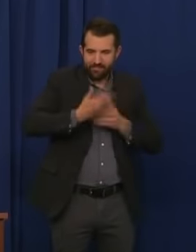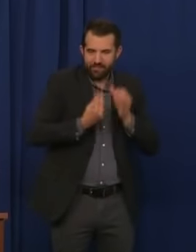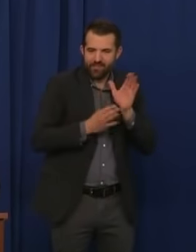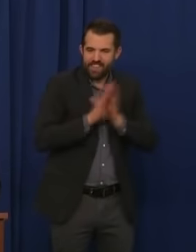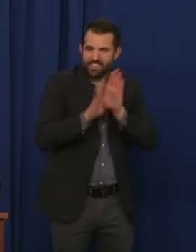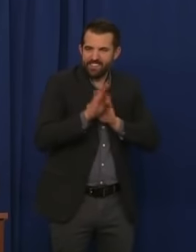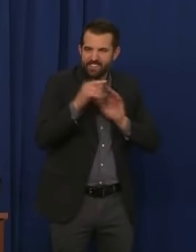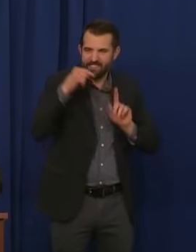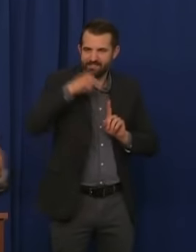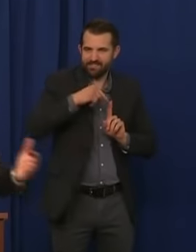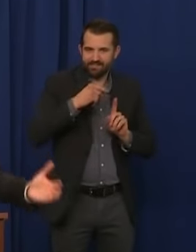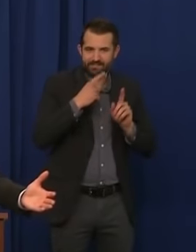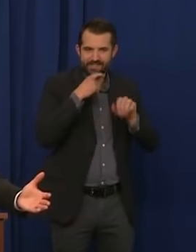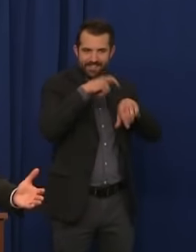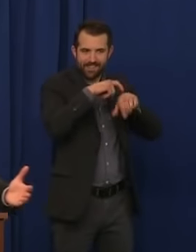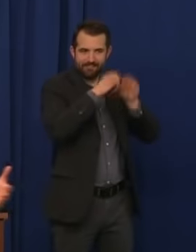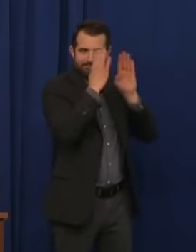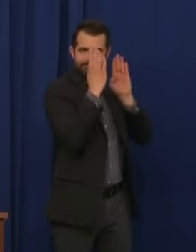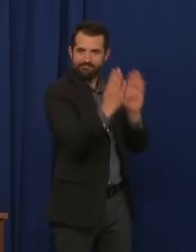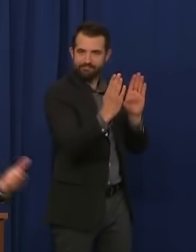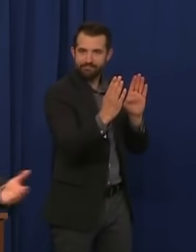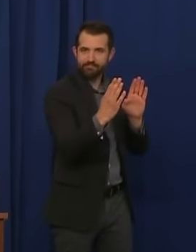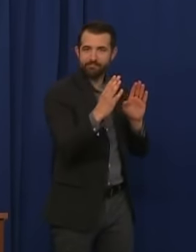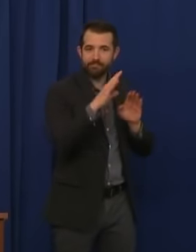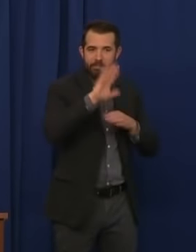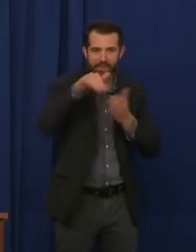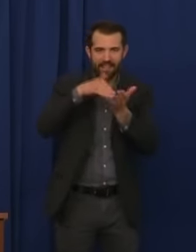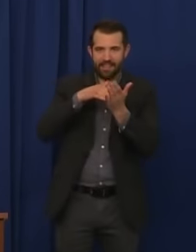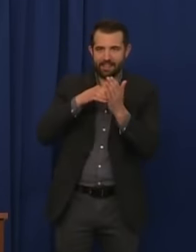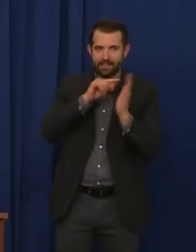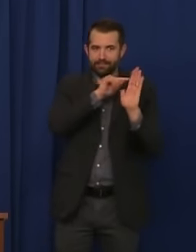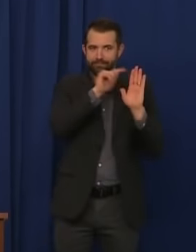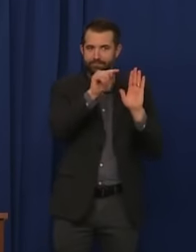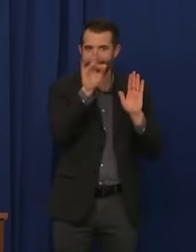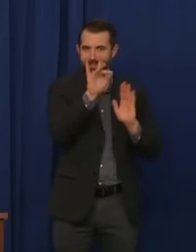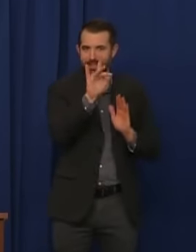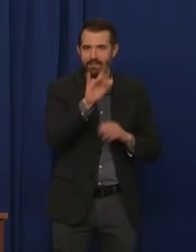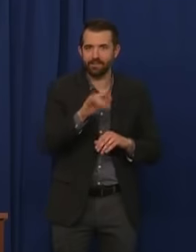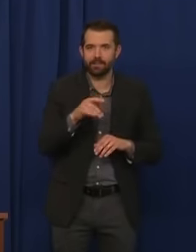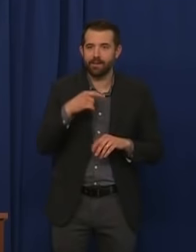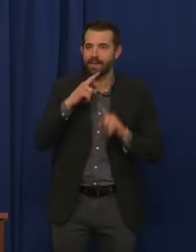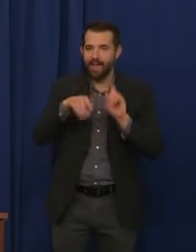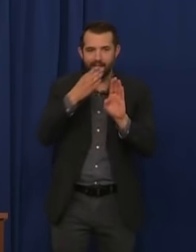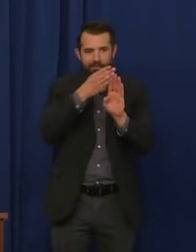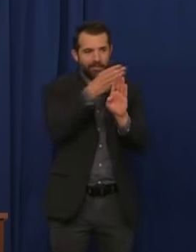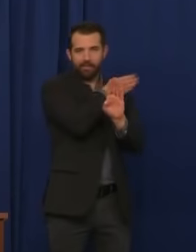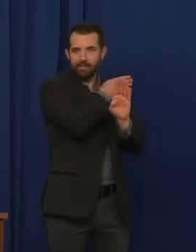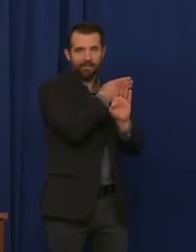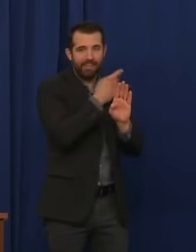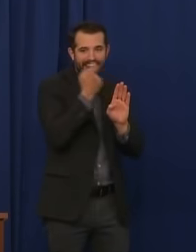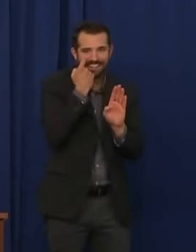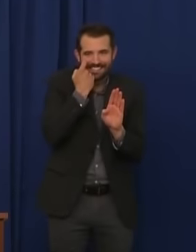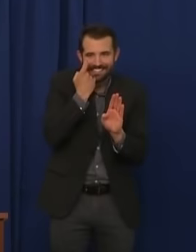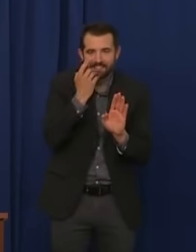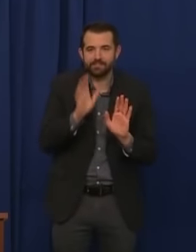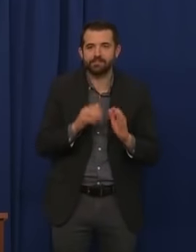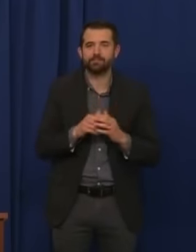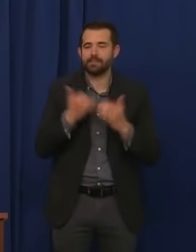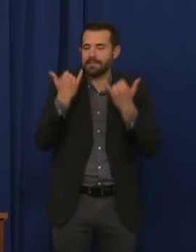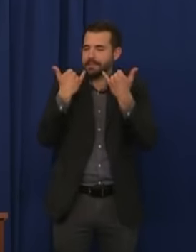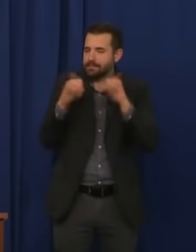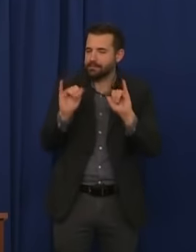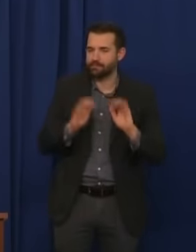we're still in the middle of things, and this is not detecting things that happened a couple of weeks or months ago. Thanks, Joe. I'd like to turn